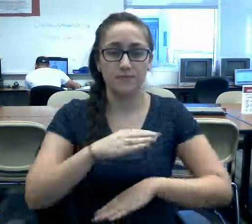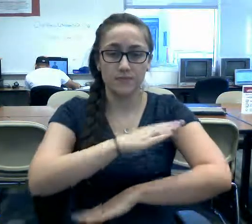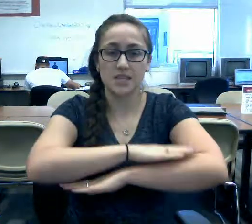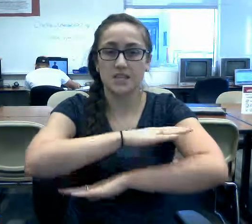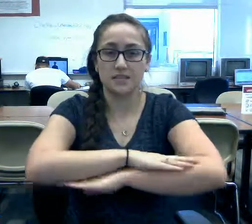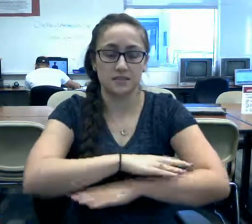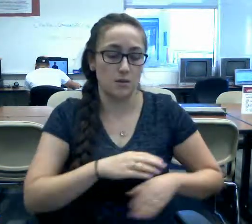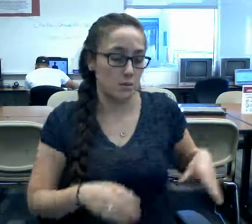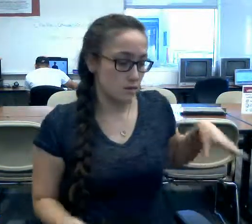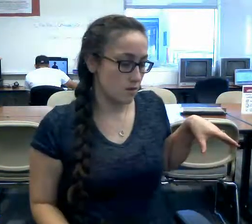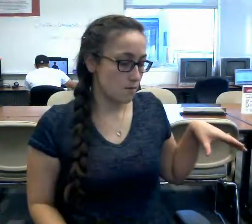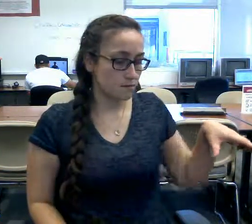So what piece you're sitting?